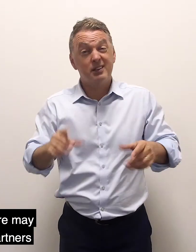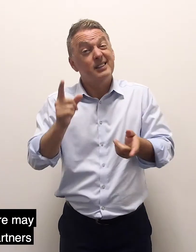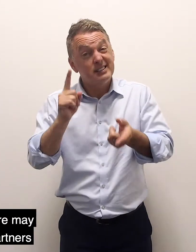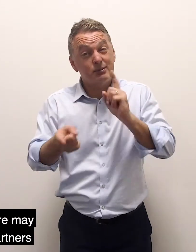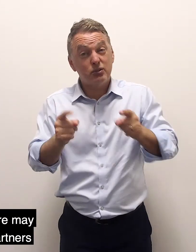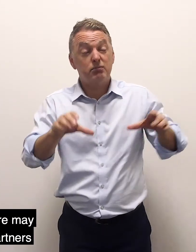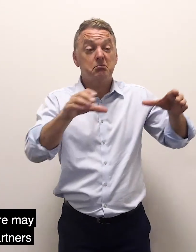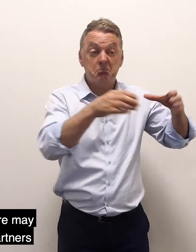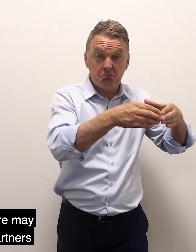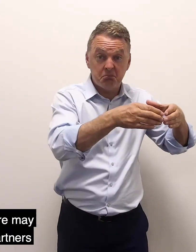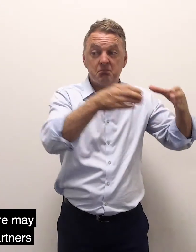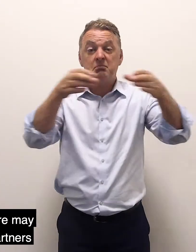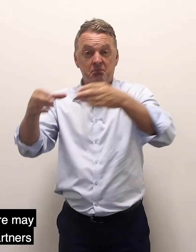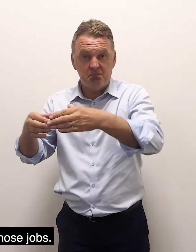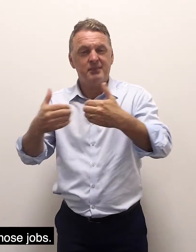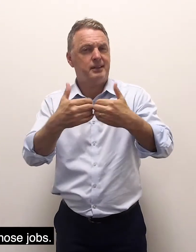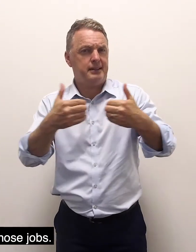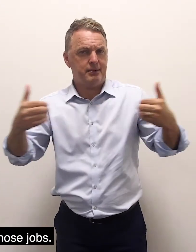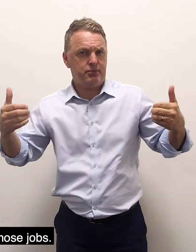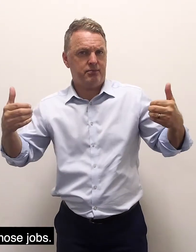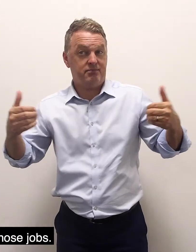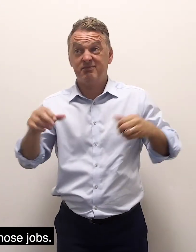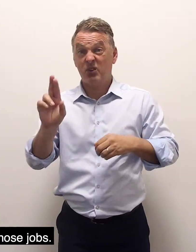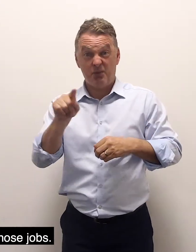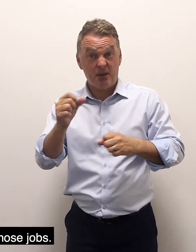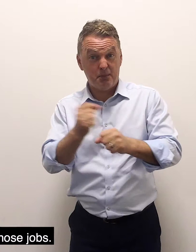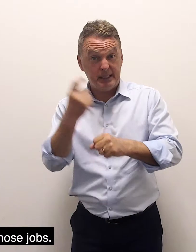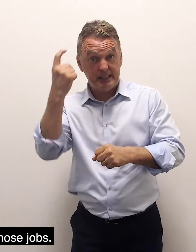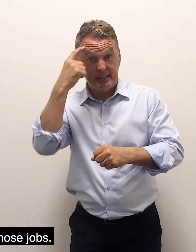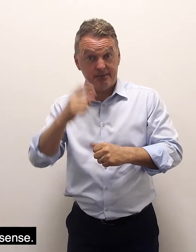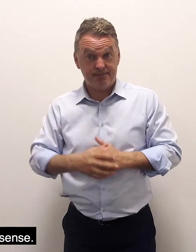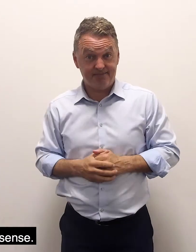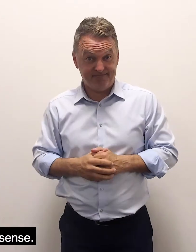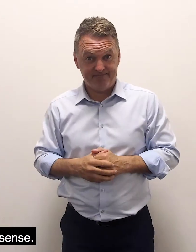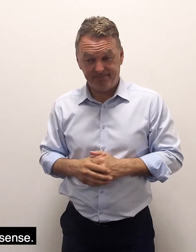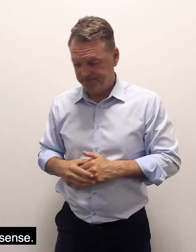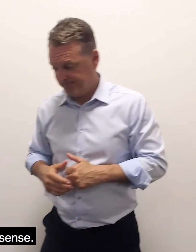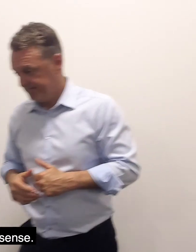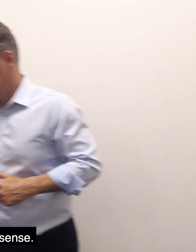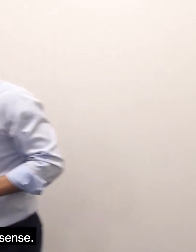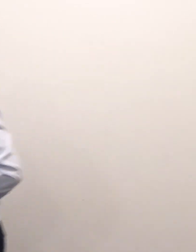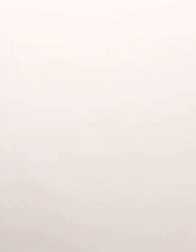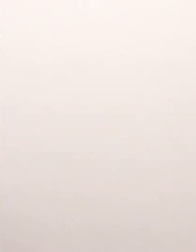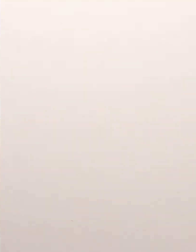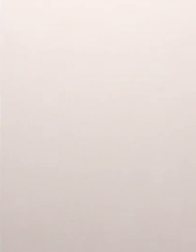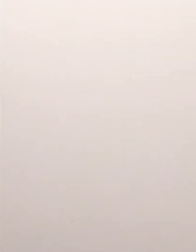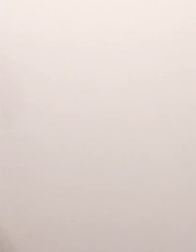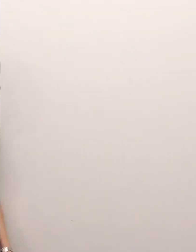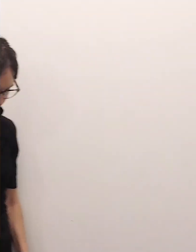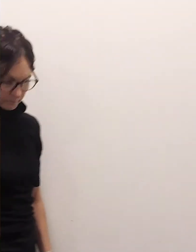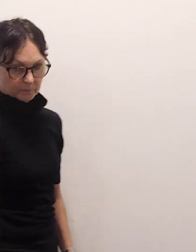In other areas, they may be two different partners looking after each of those jobs. I hope that makes sense.